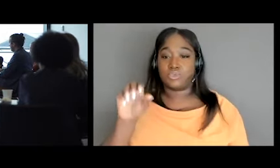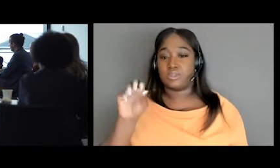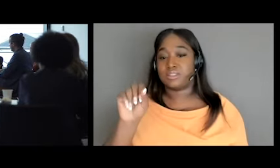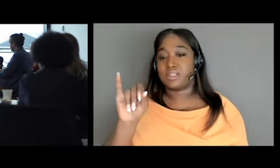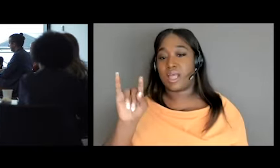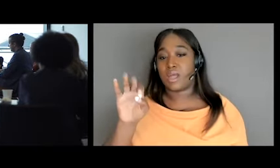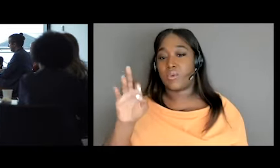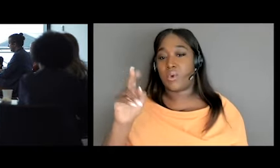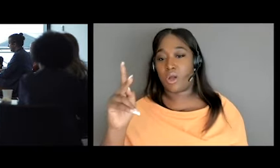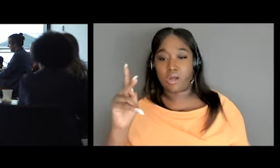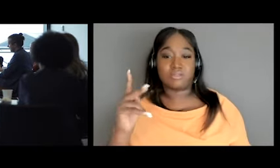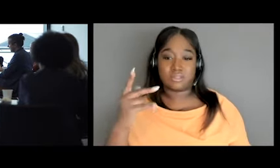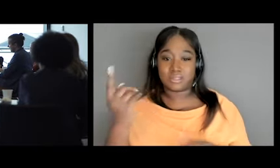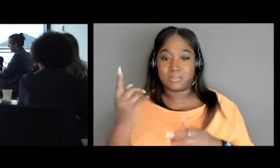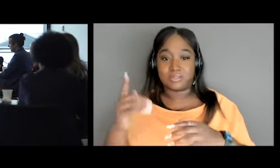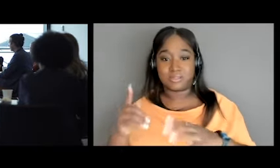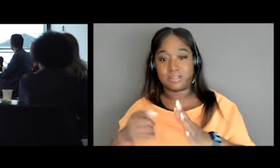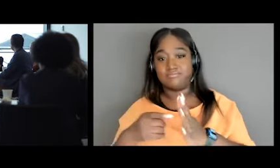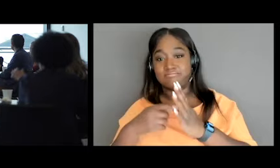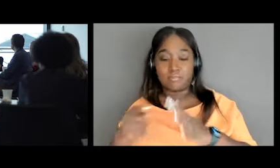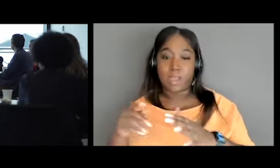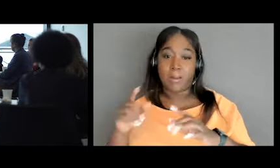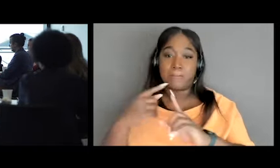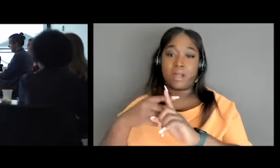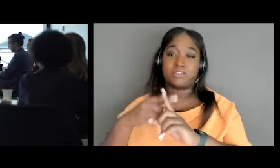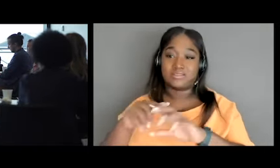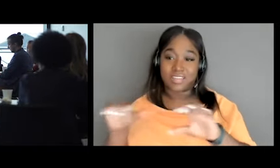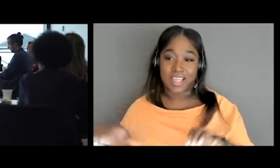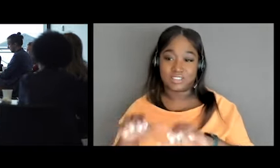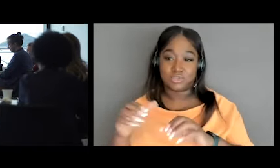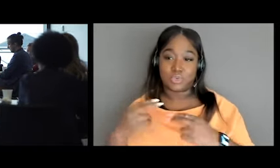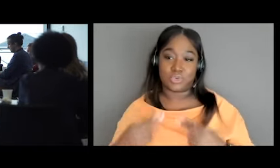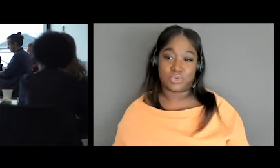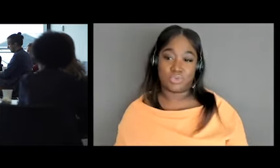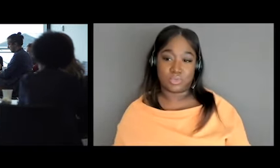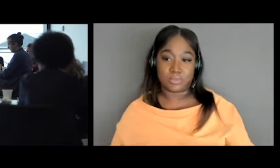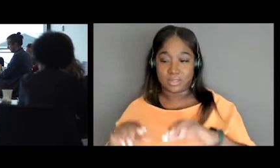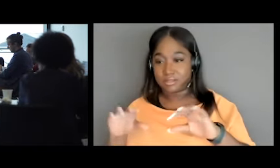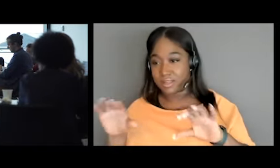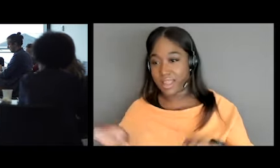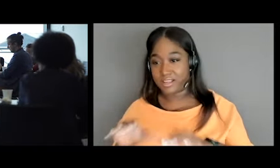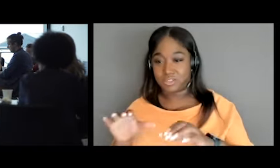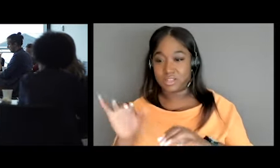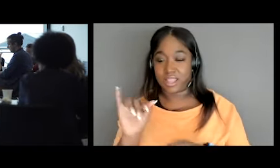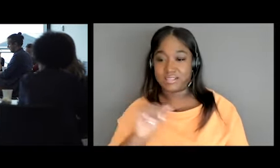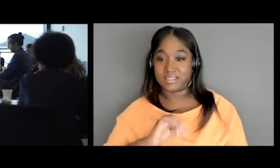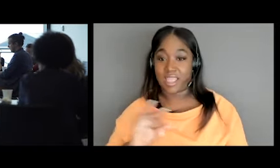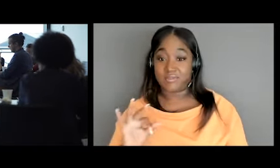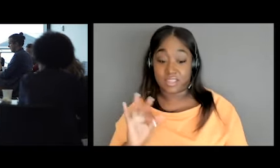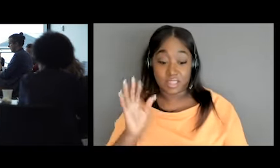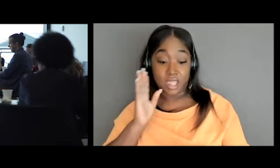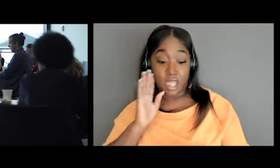positive action, and especially if it takes positive human action, actually staffing. Like, oh, I need to